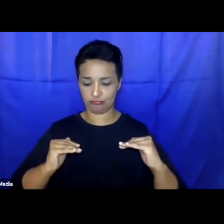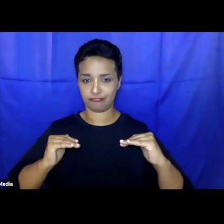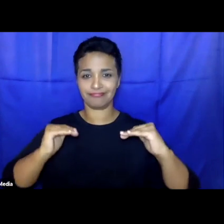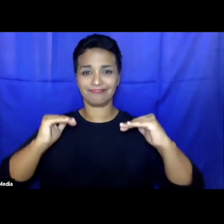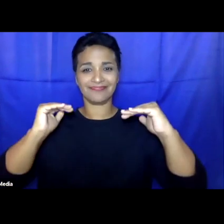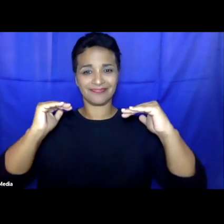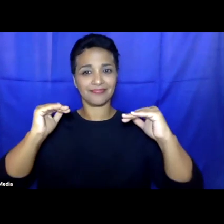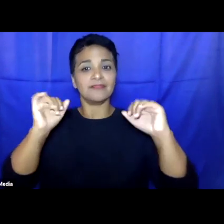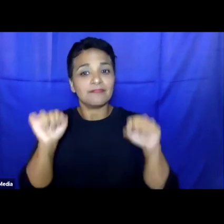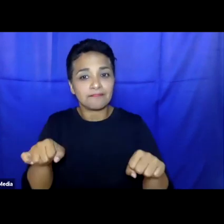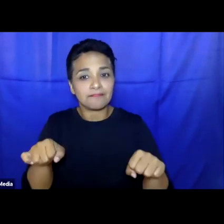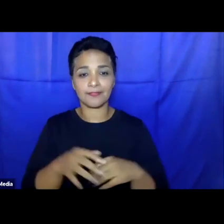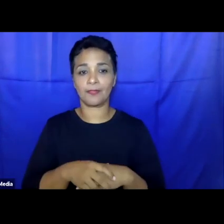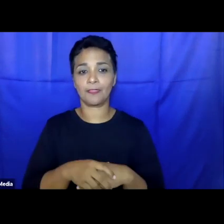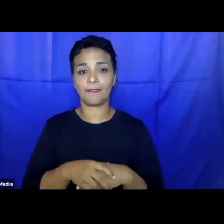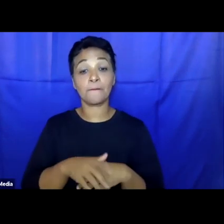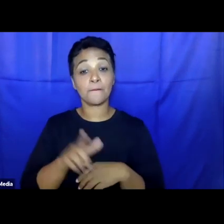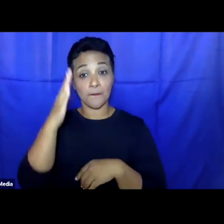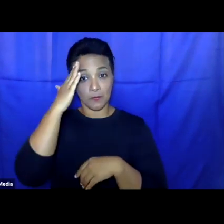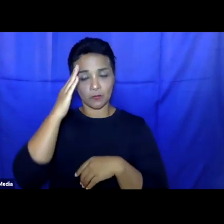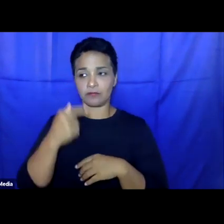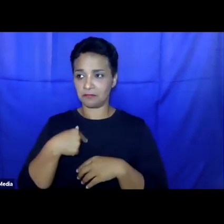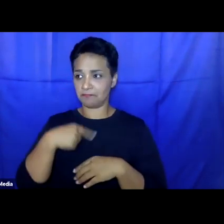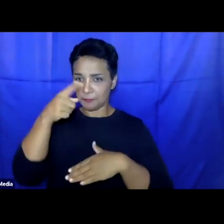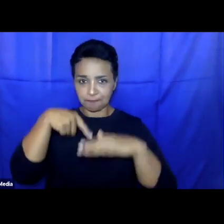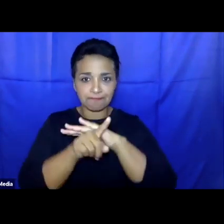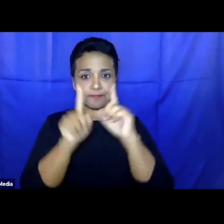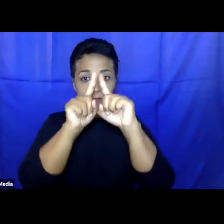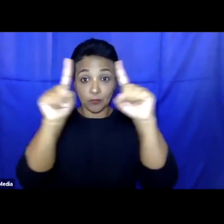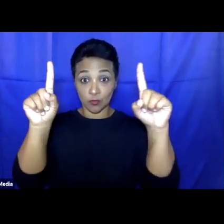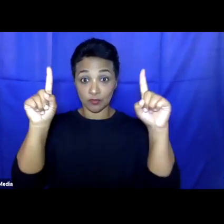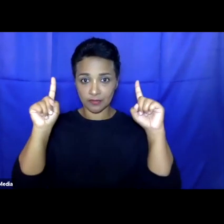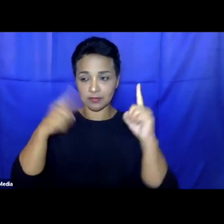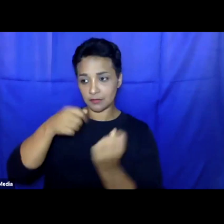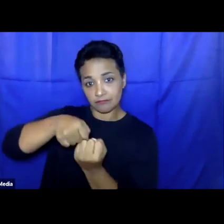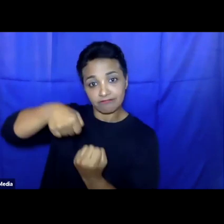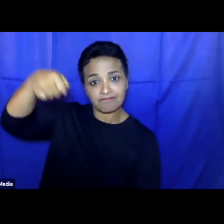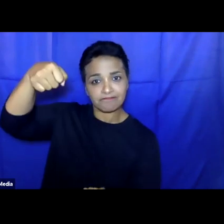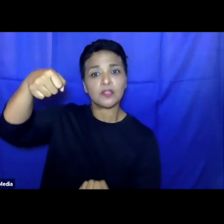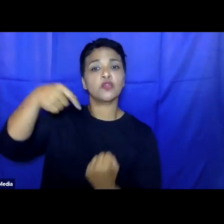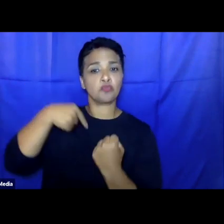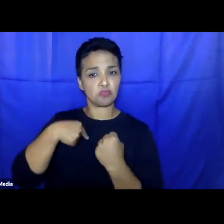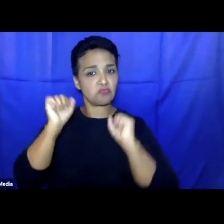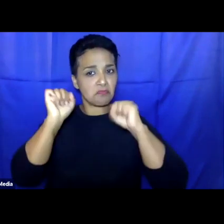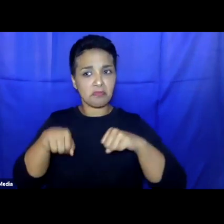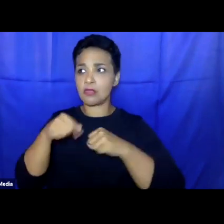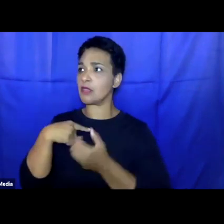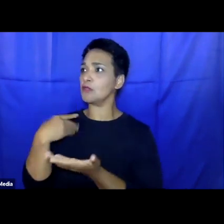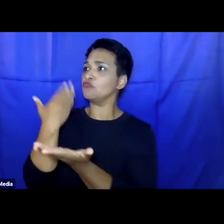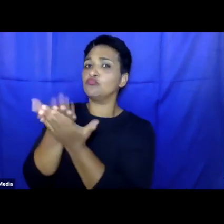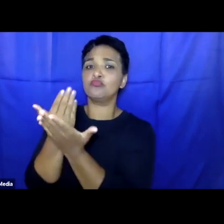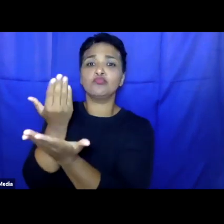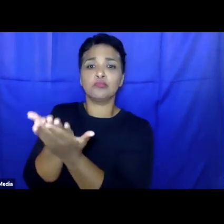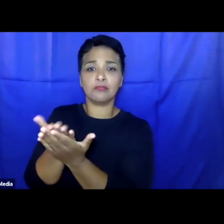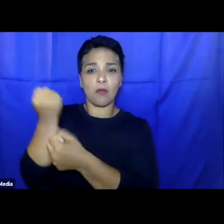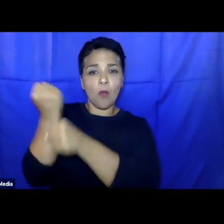By getting, a university education, I was qualified for higher, competitive jobs in Somalia.